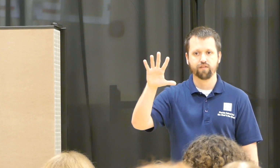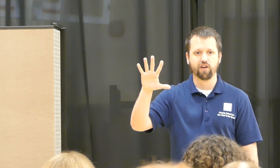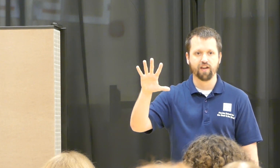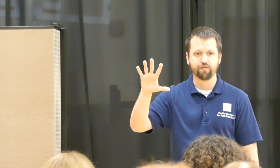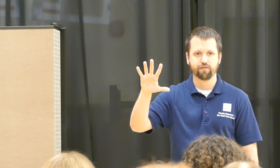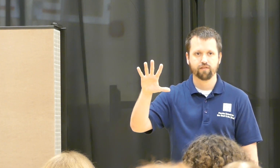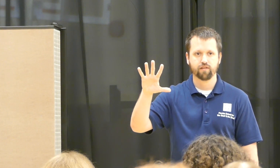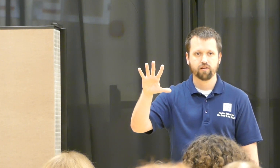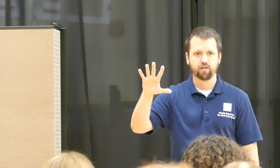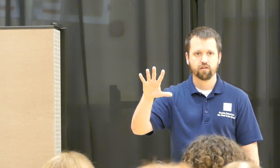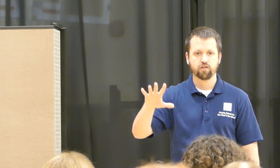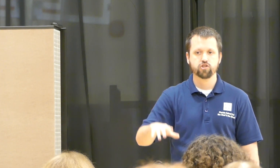135.